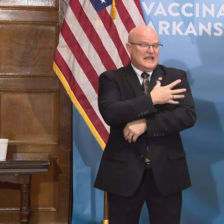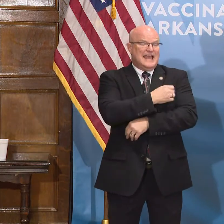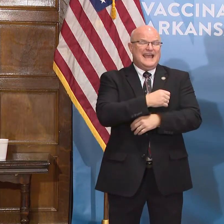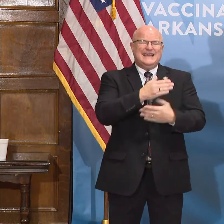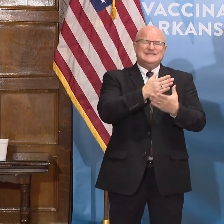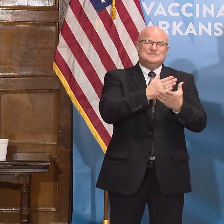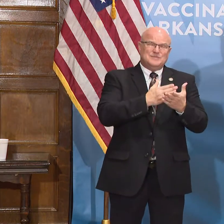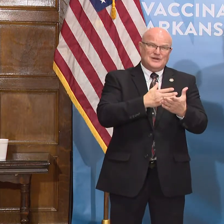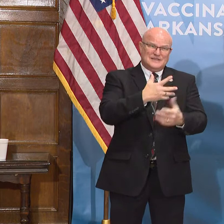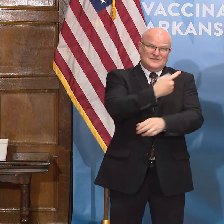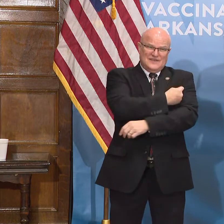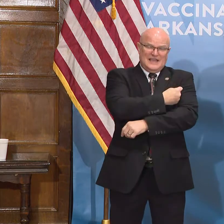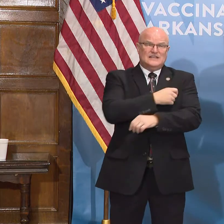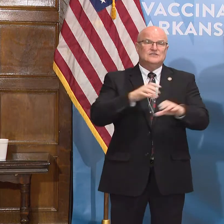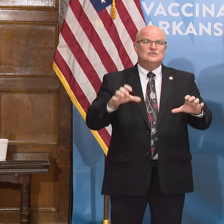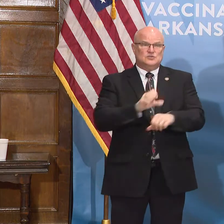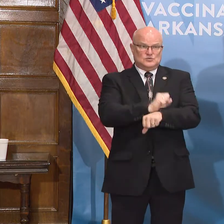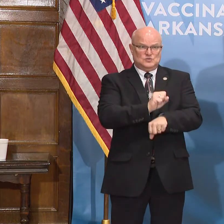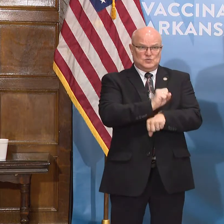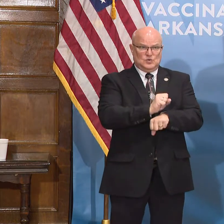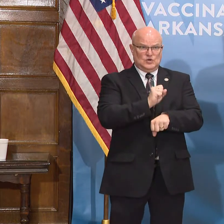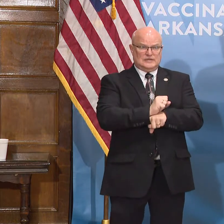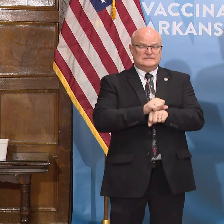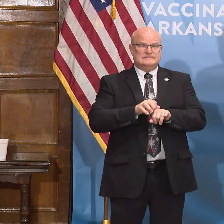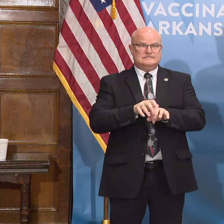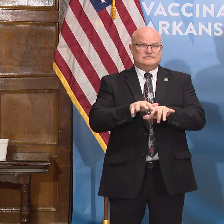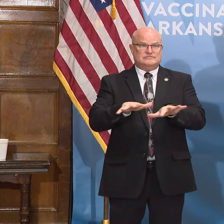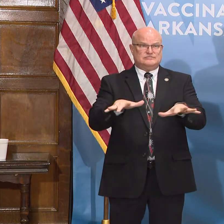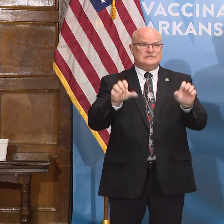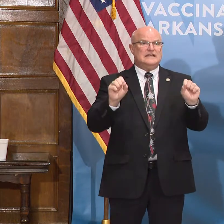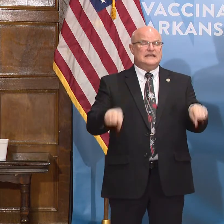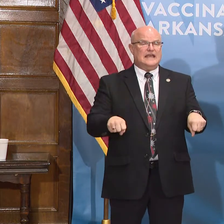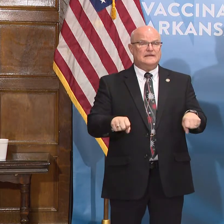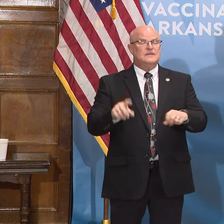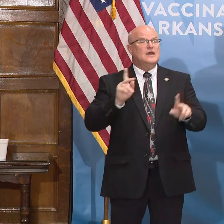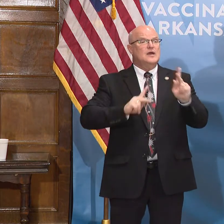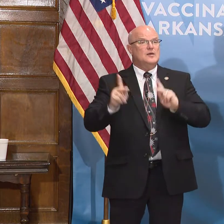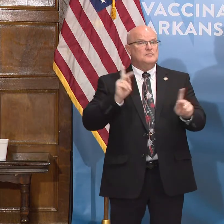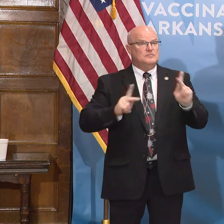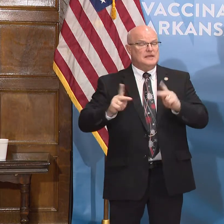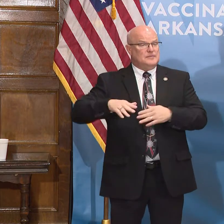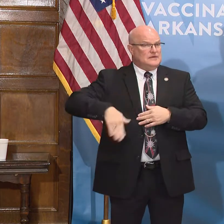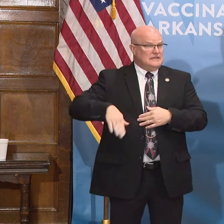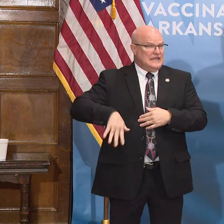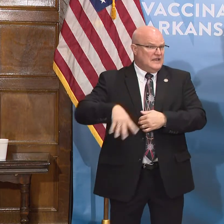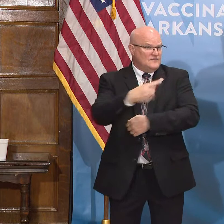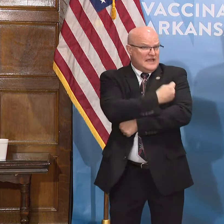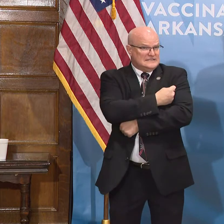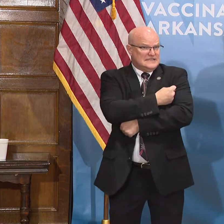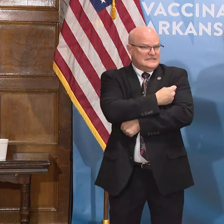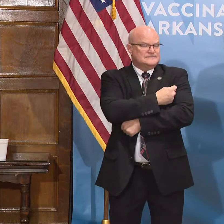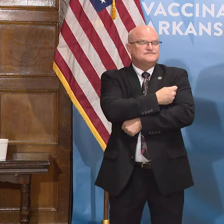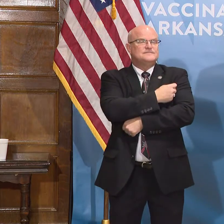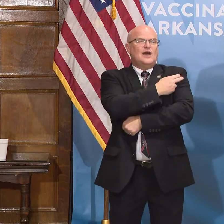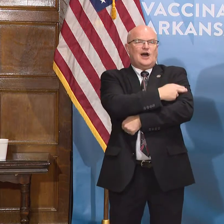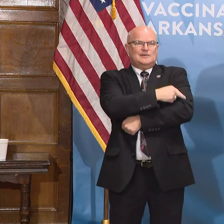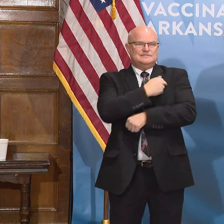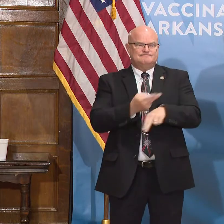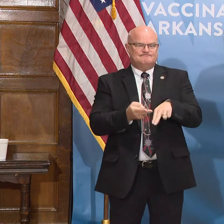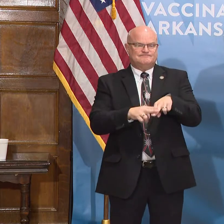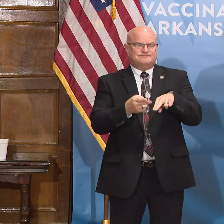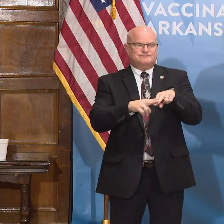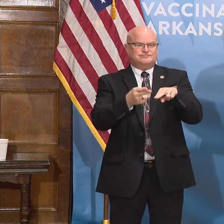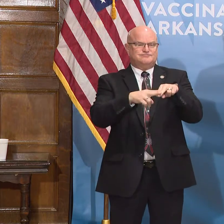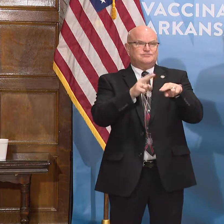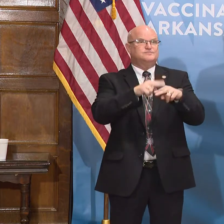partially vaccinated to do its work. And for the unvaccinated, hospitalizations will increase. So we